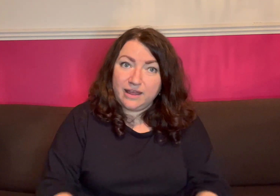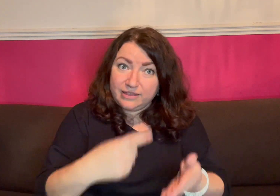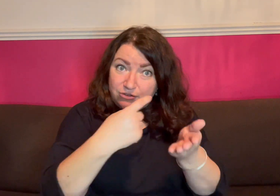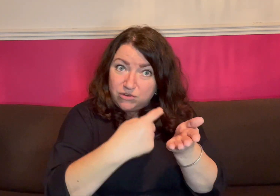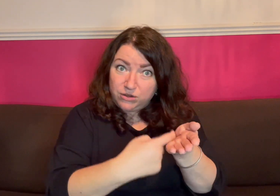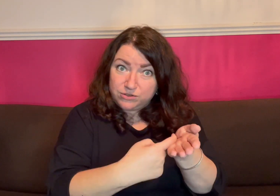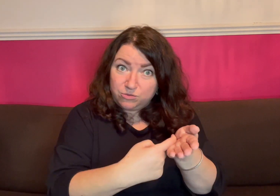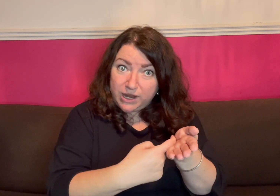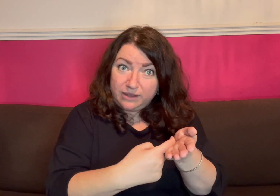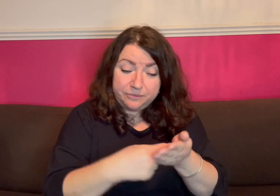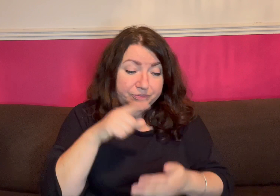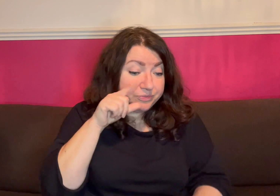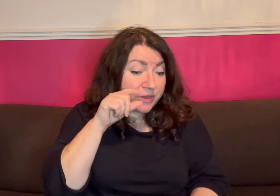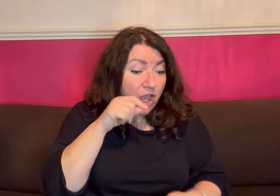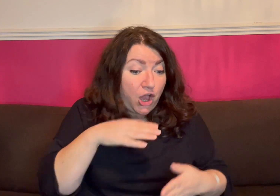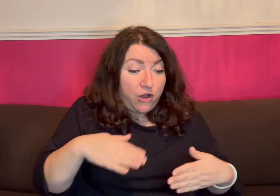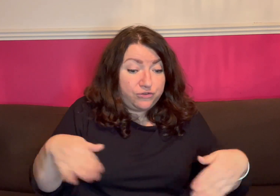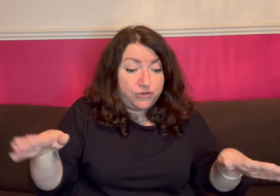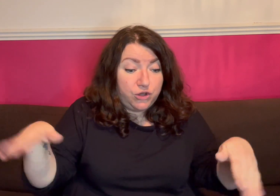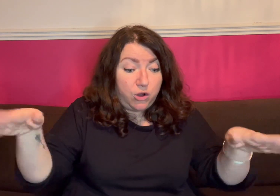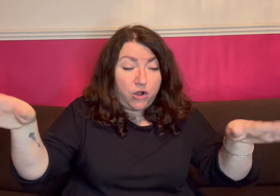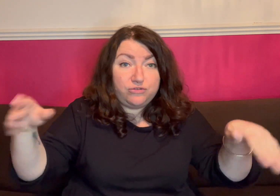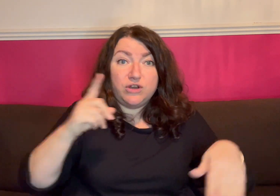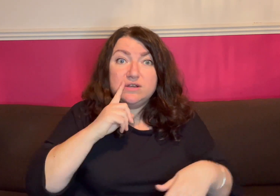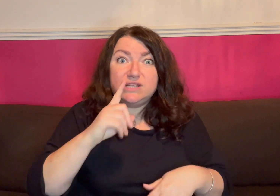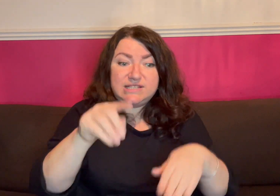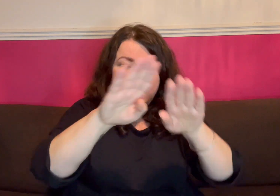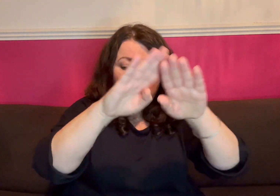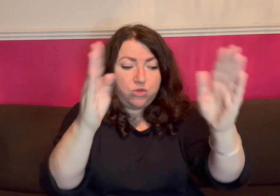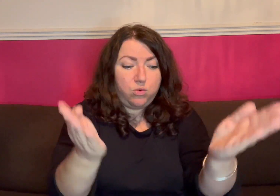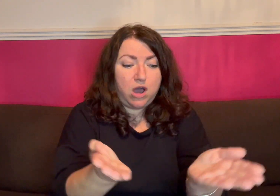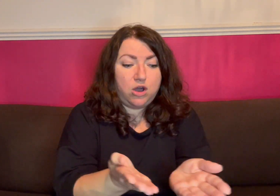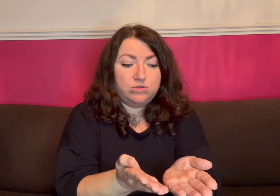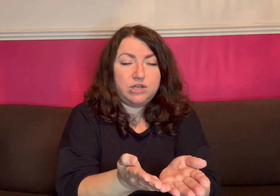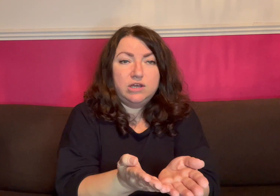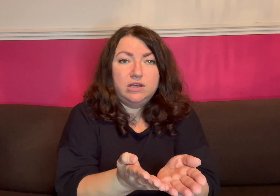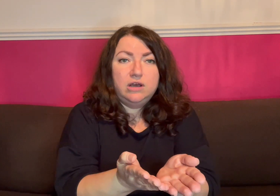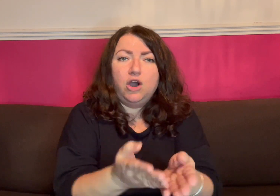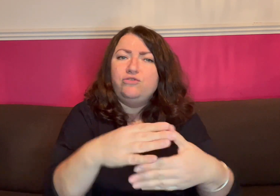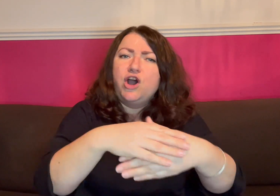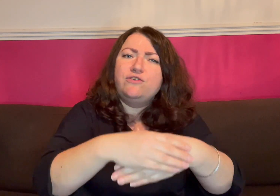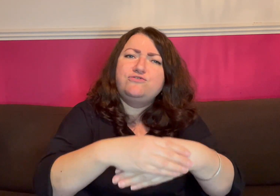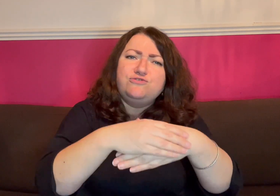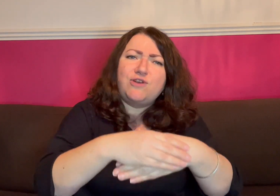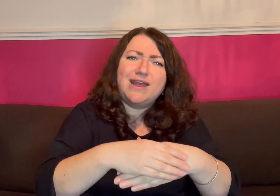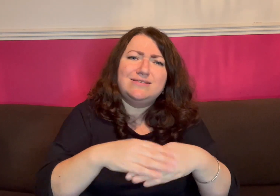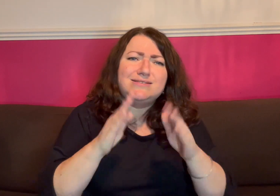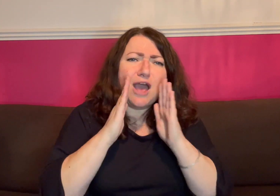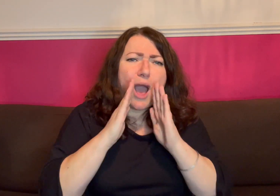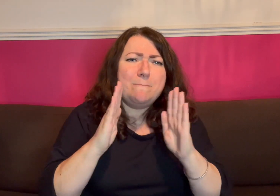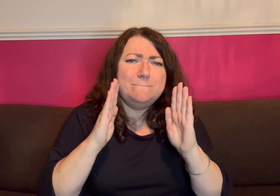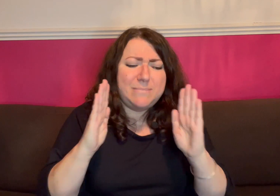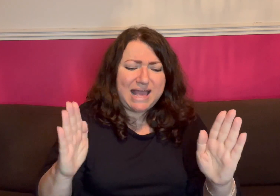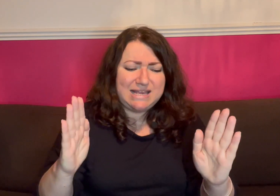Then Rosemary flew off to tell the world of her friend's